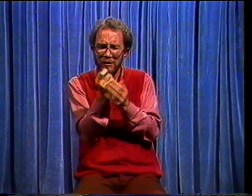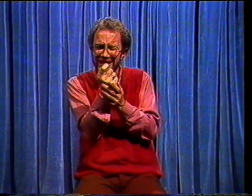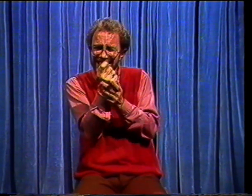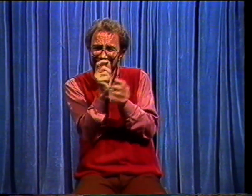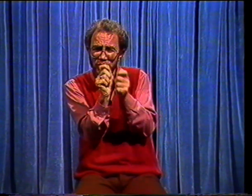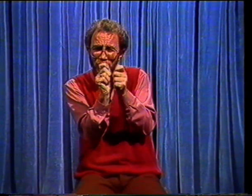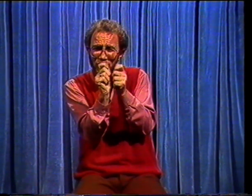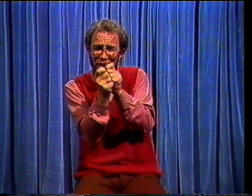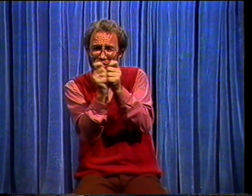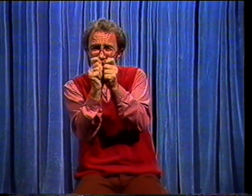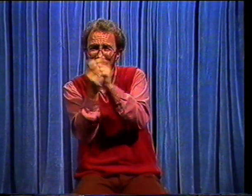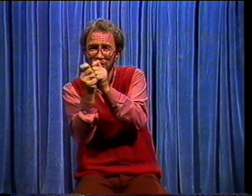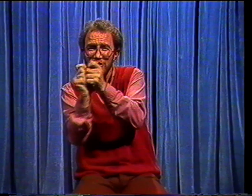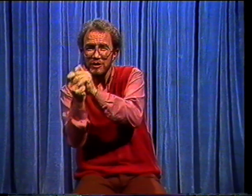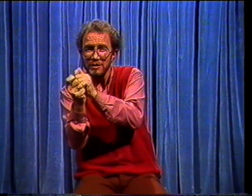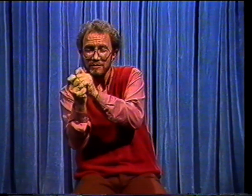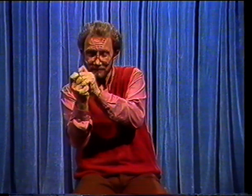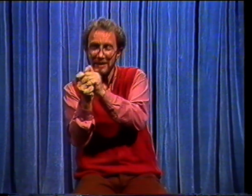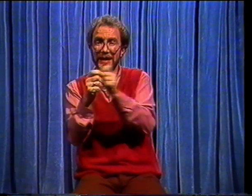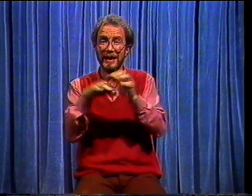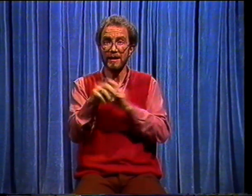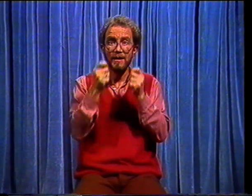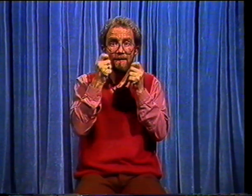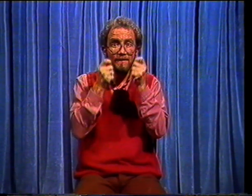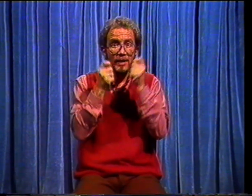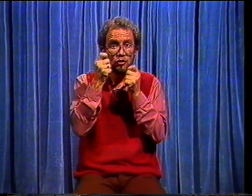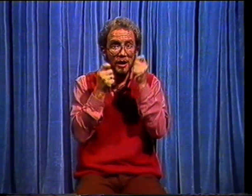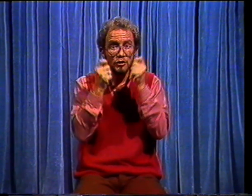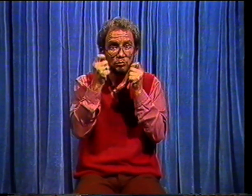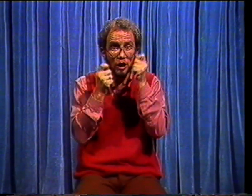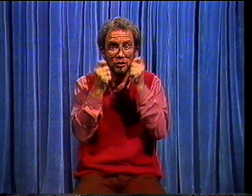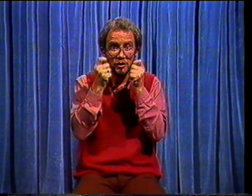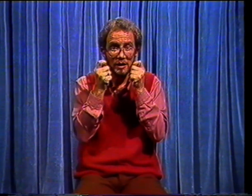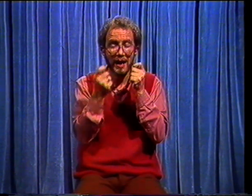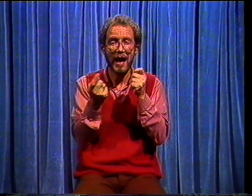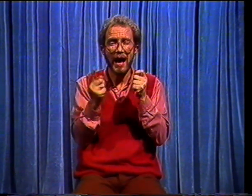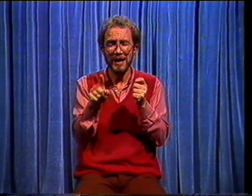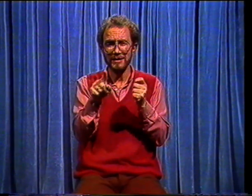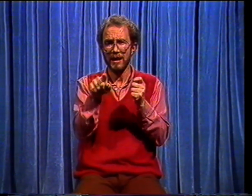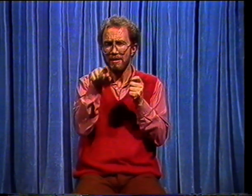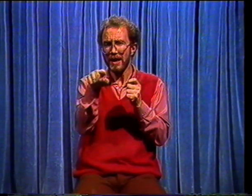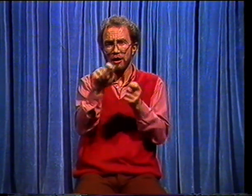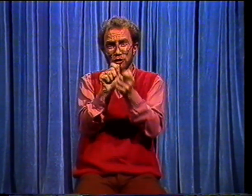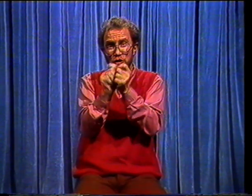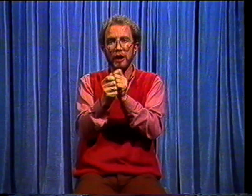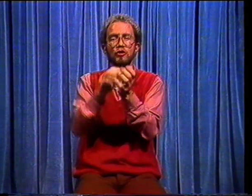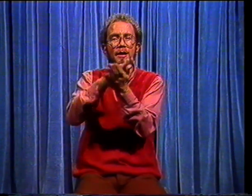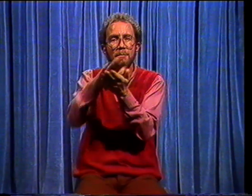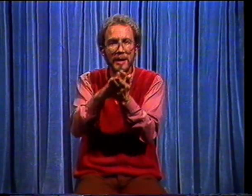very tiny, slight changes in facial expression. And they change the meanings